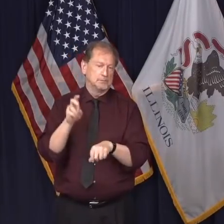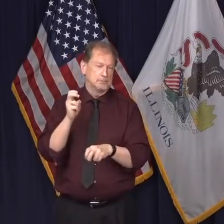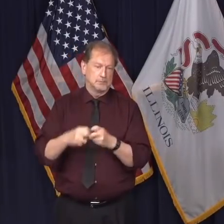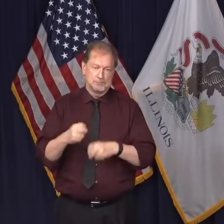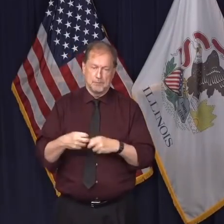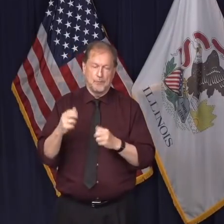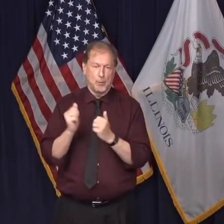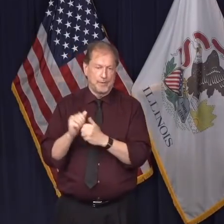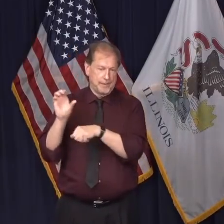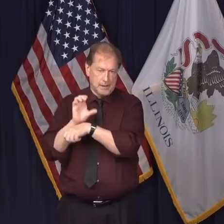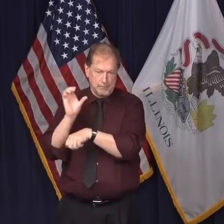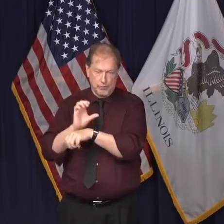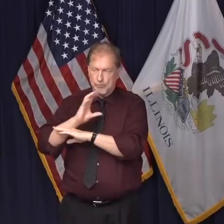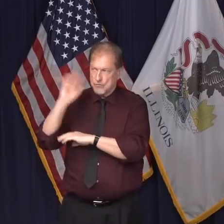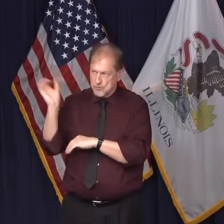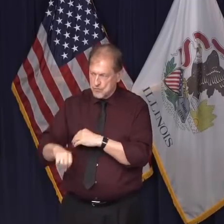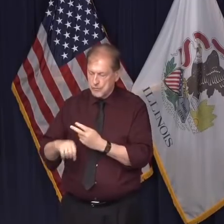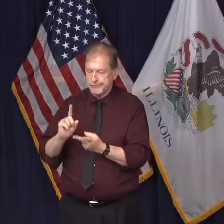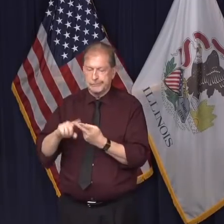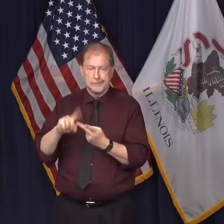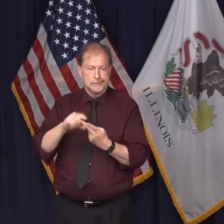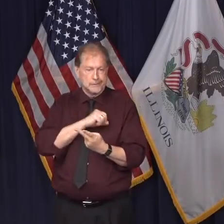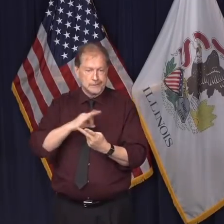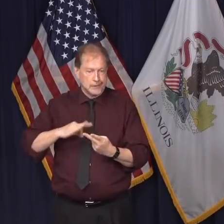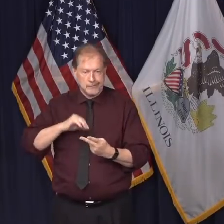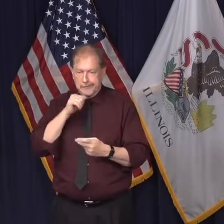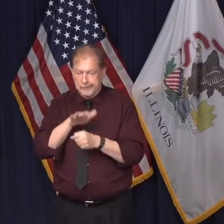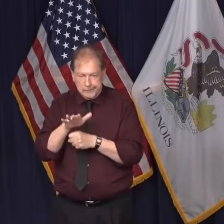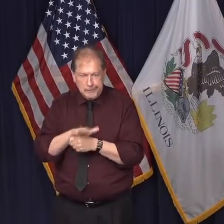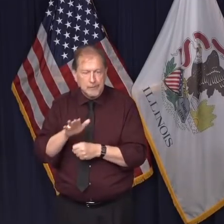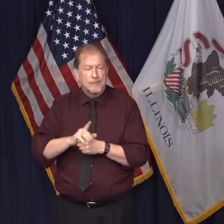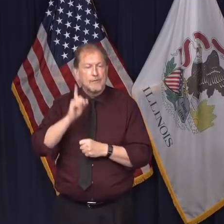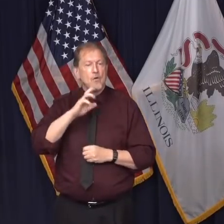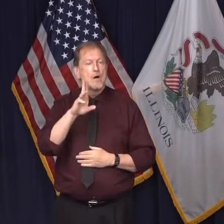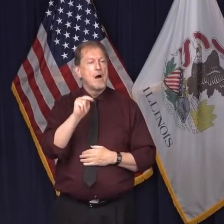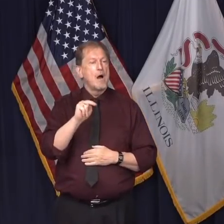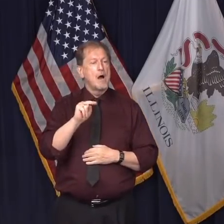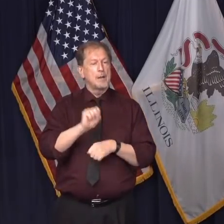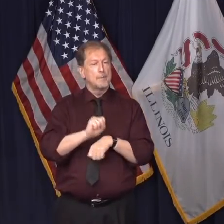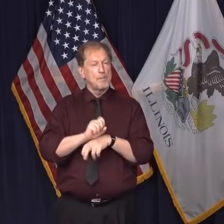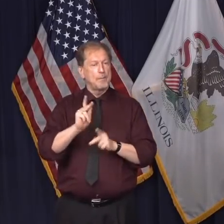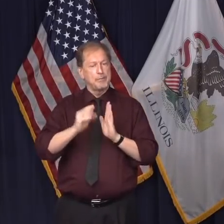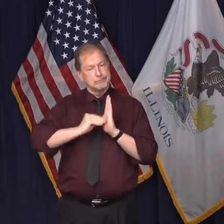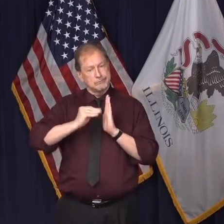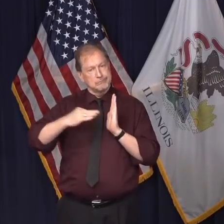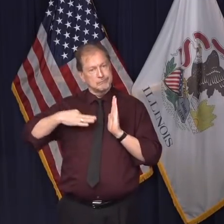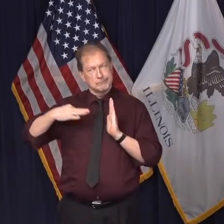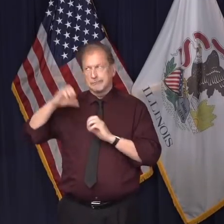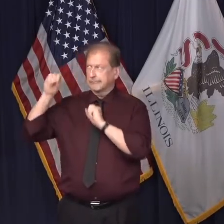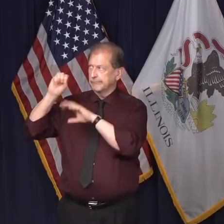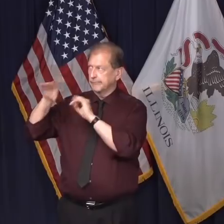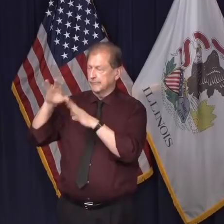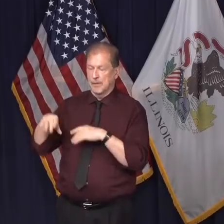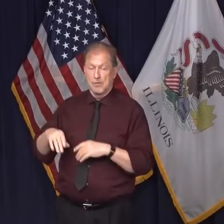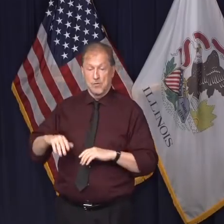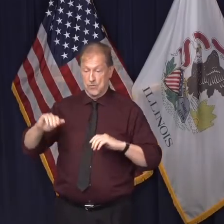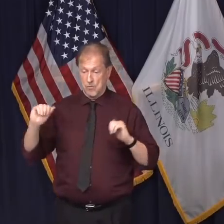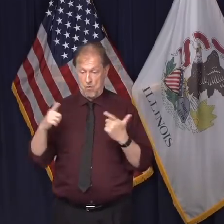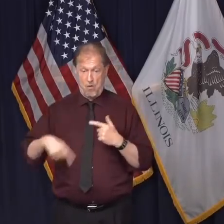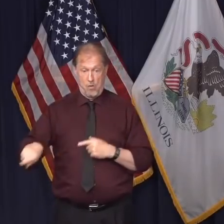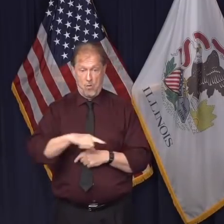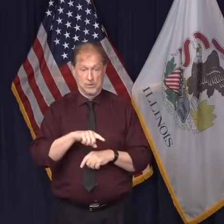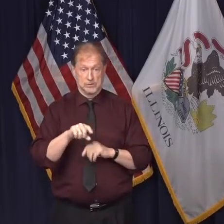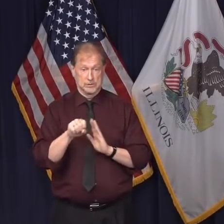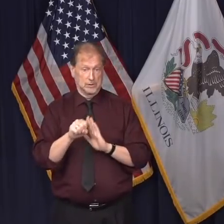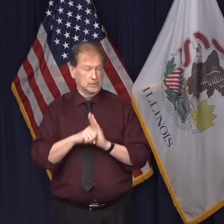They're challenges of staffing, they're challenges of the systems that were put in place. Nobody expected to have